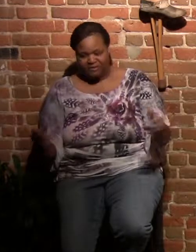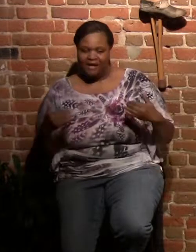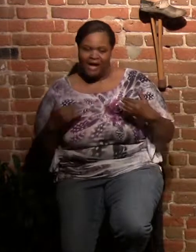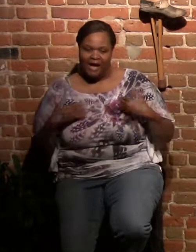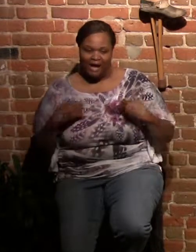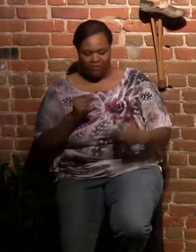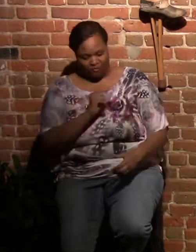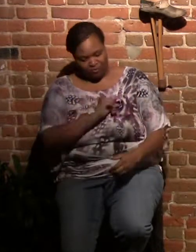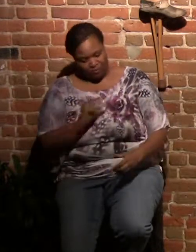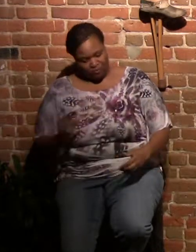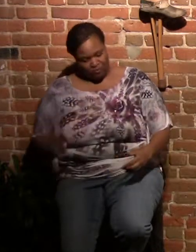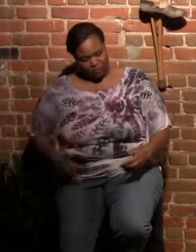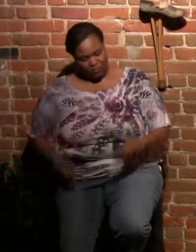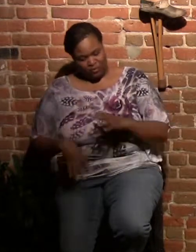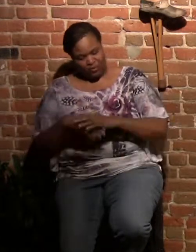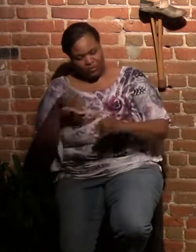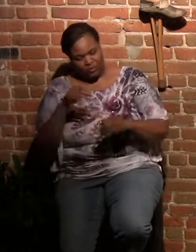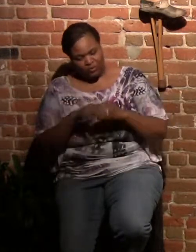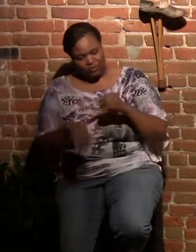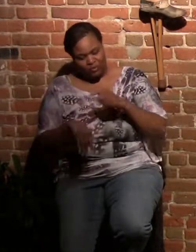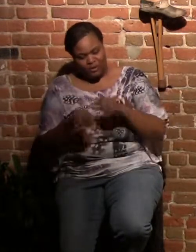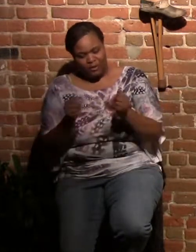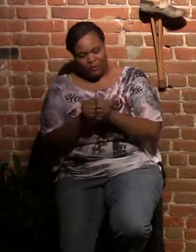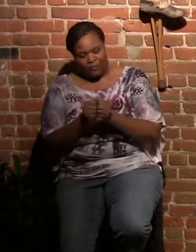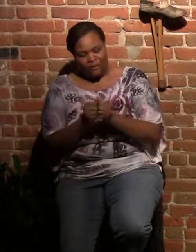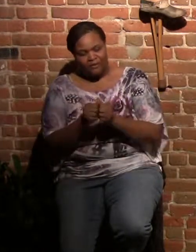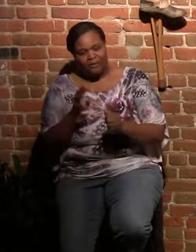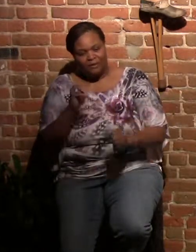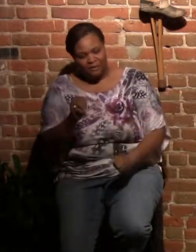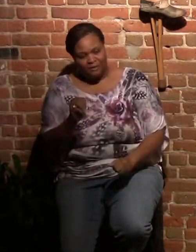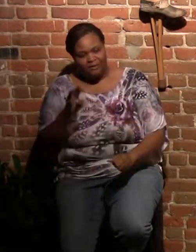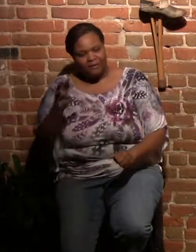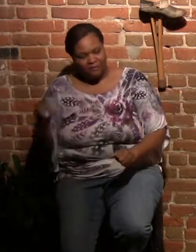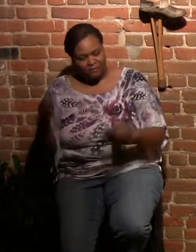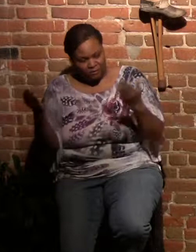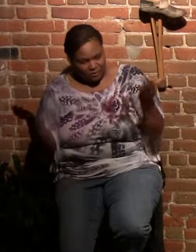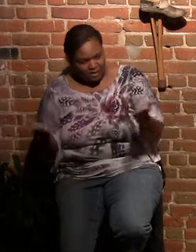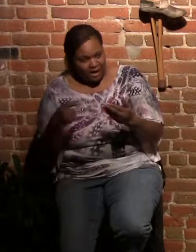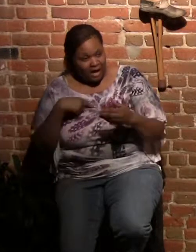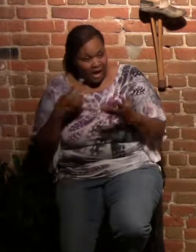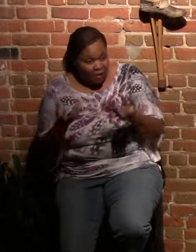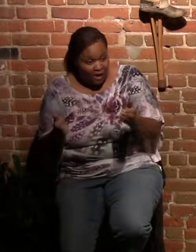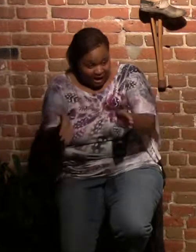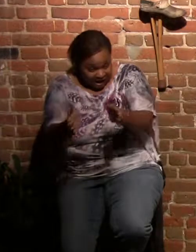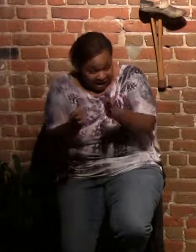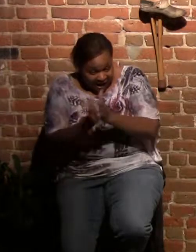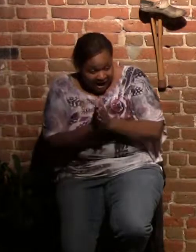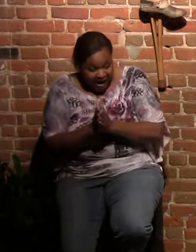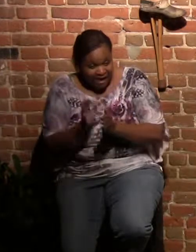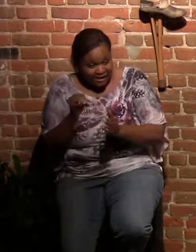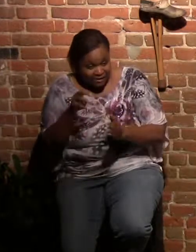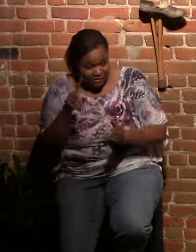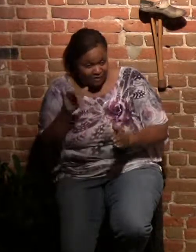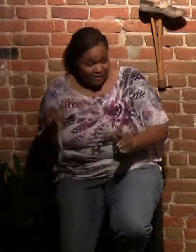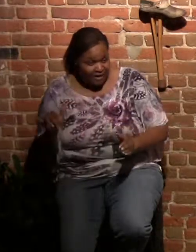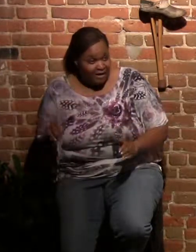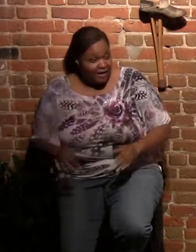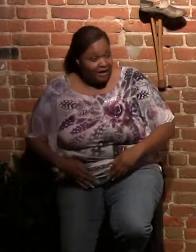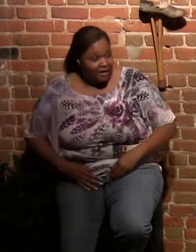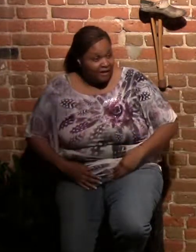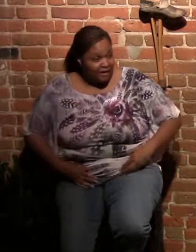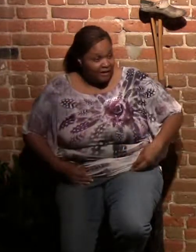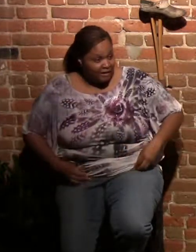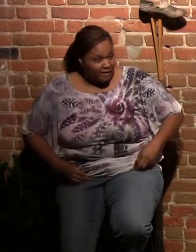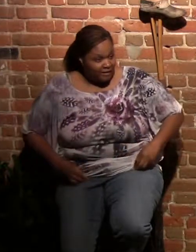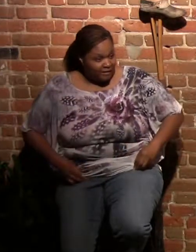Queen of Storytime with Miss Mary Mashburn here. So I would like to ask Mary to please. Well, first